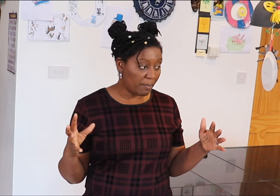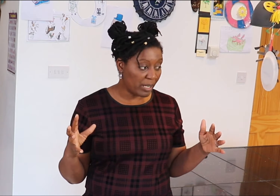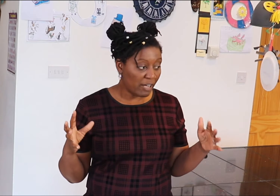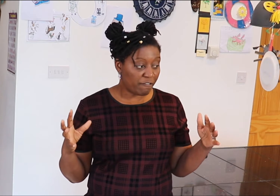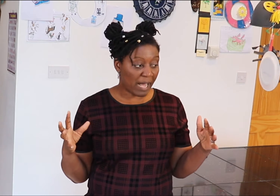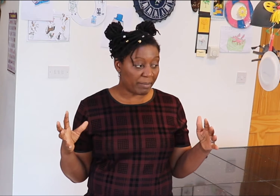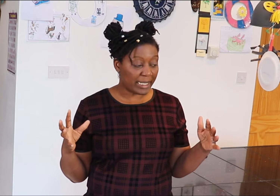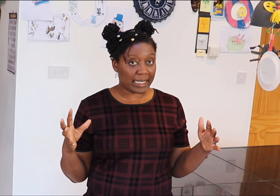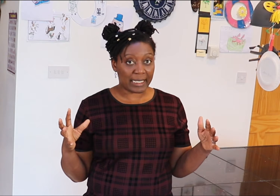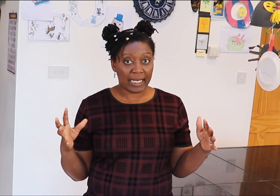from family.